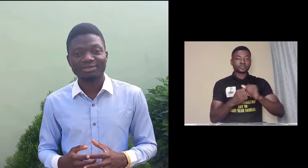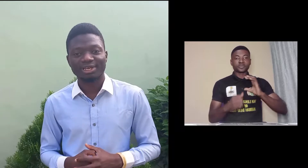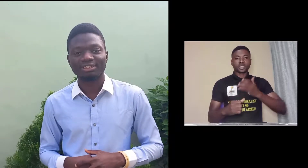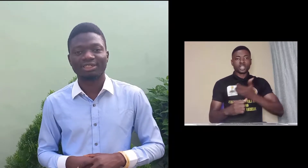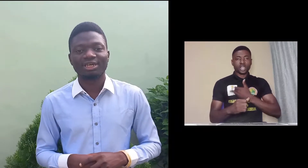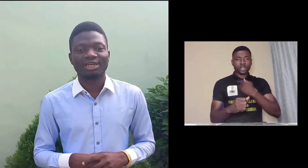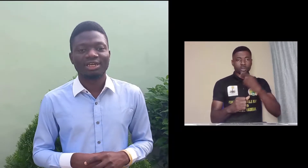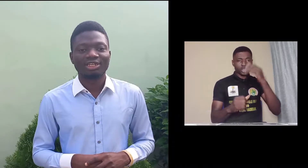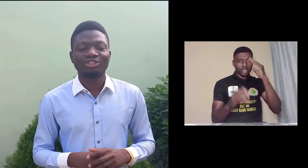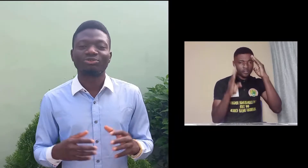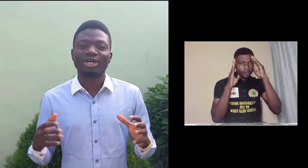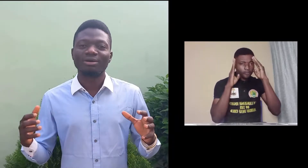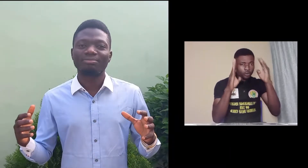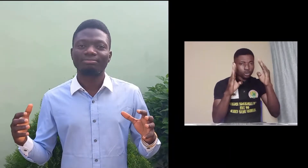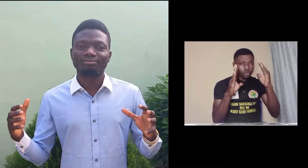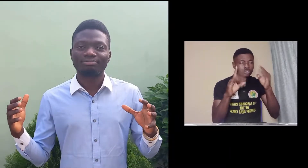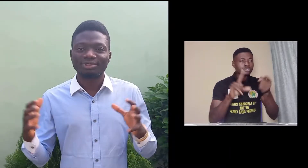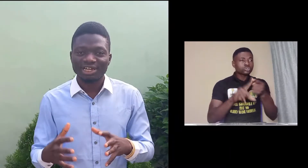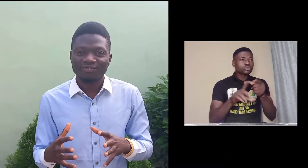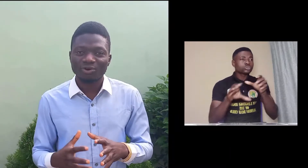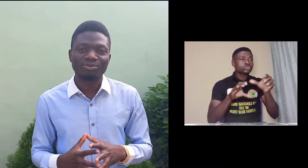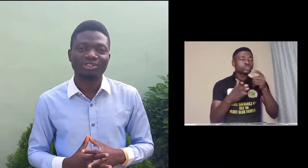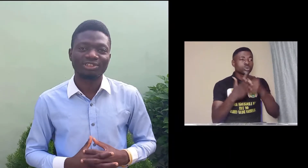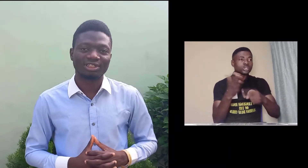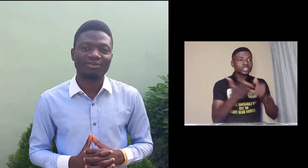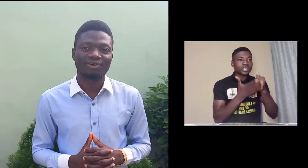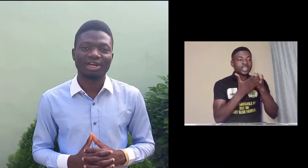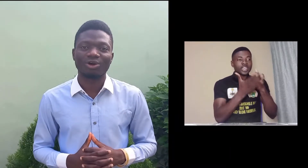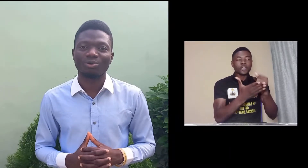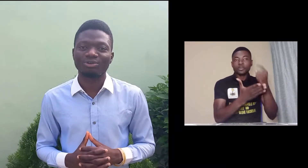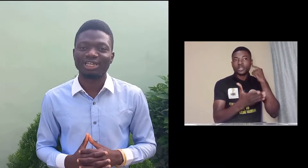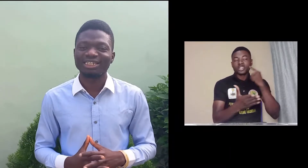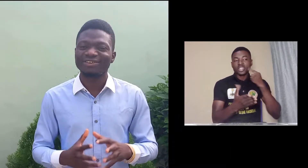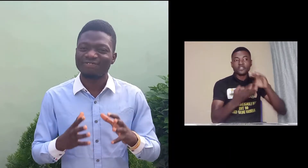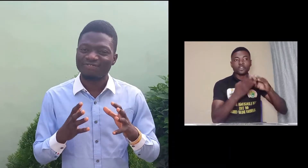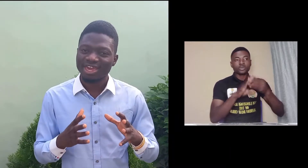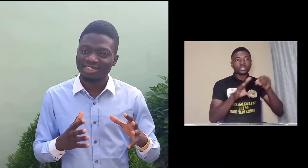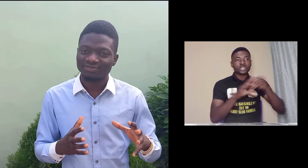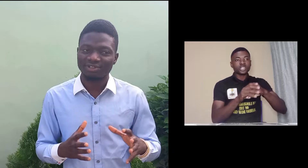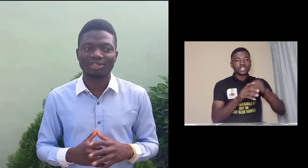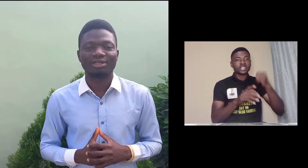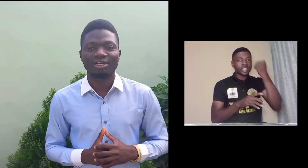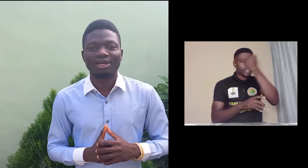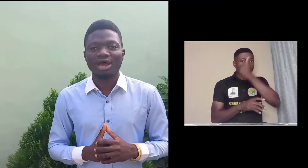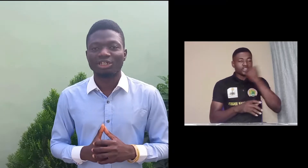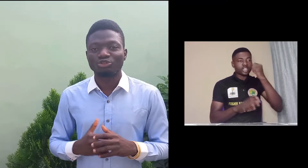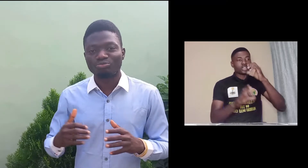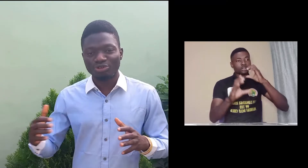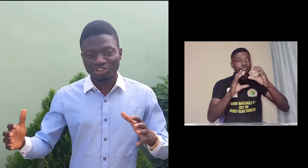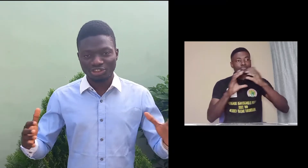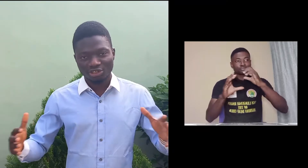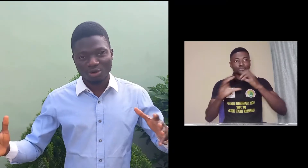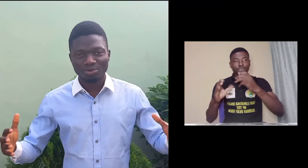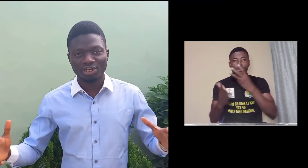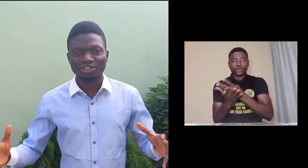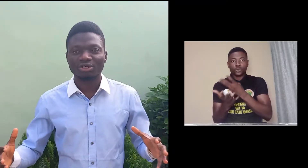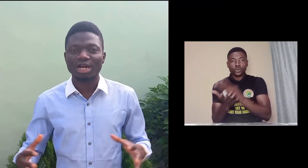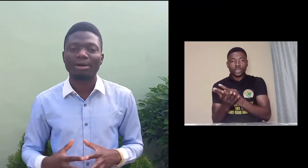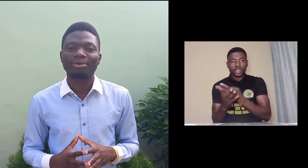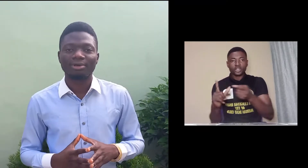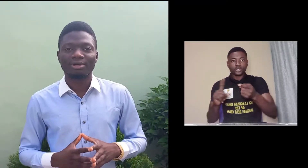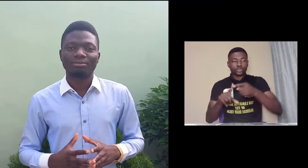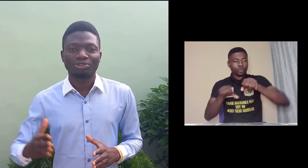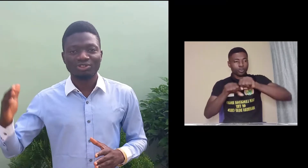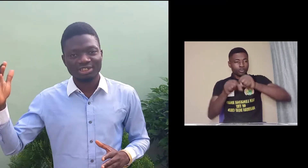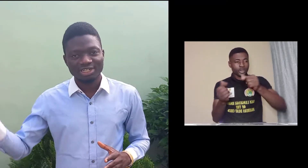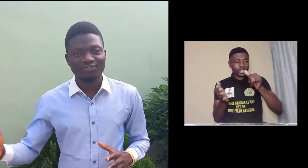Our commitment is to help deaf communities in Africa communicate effectively and to bridge the communication